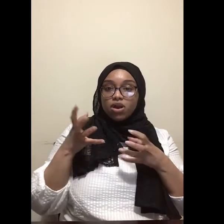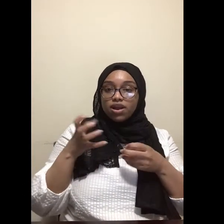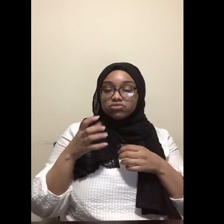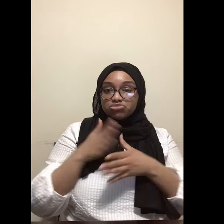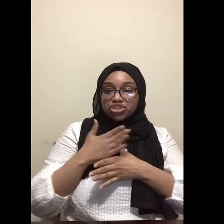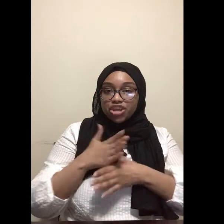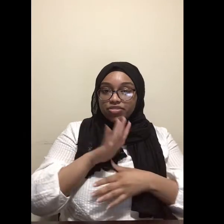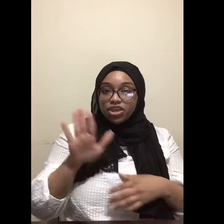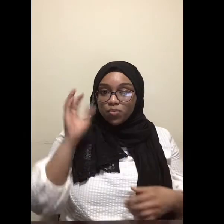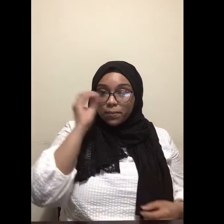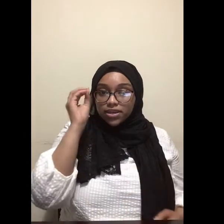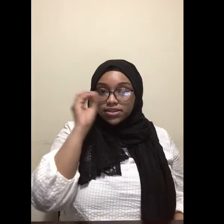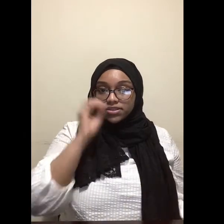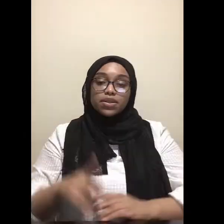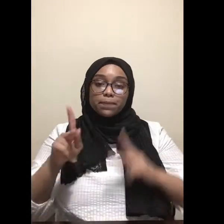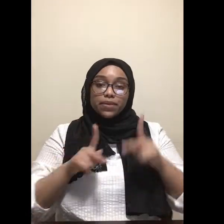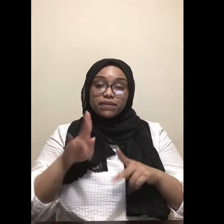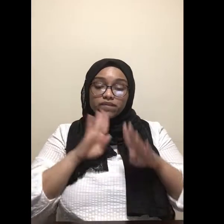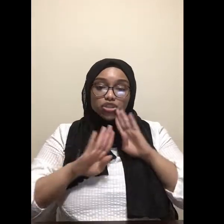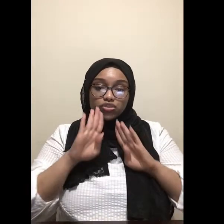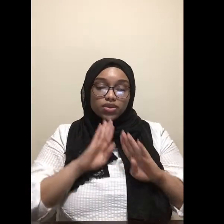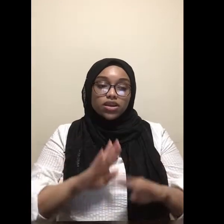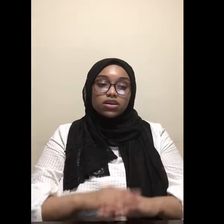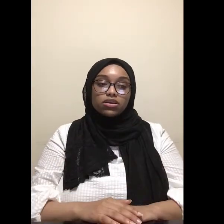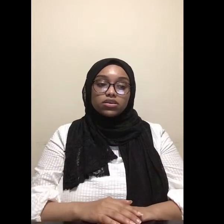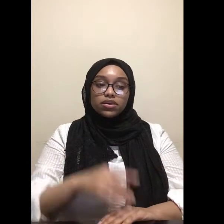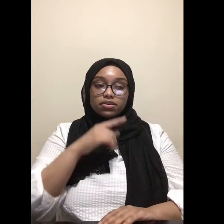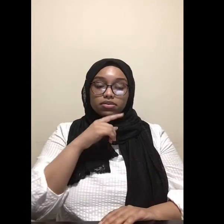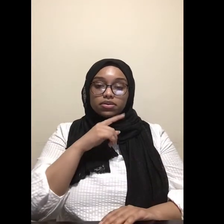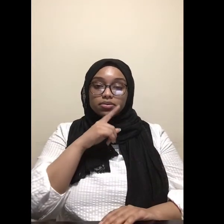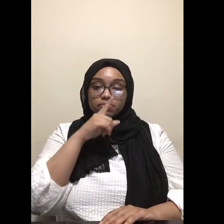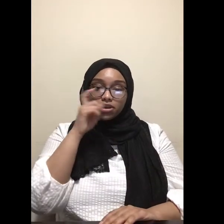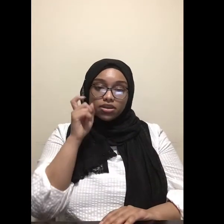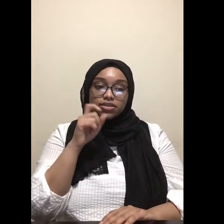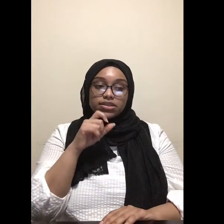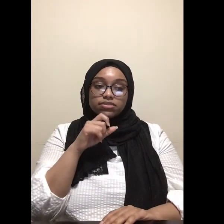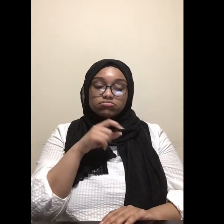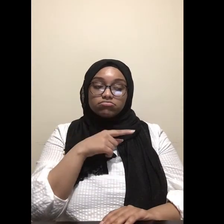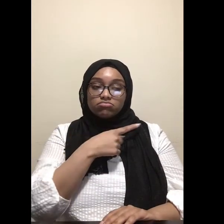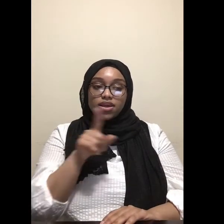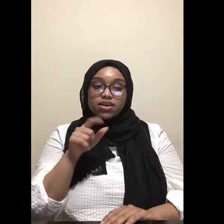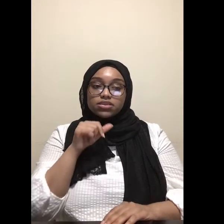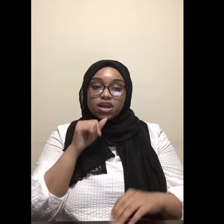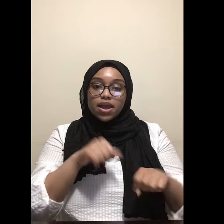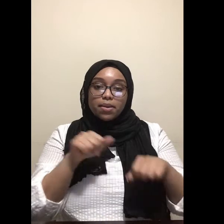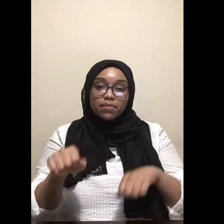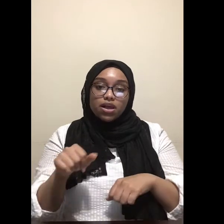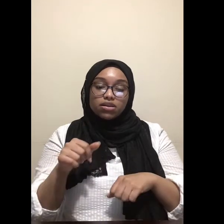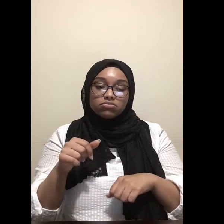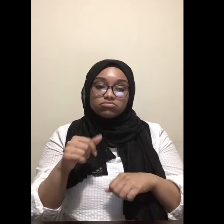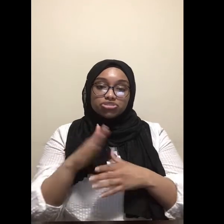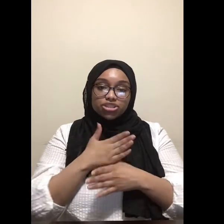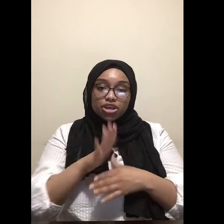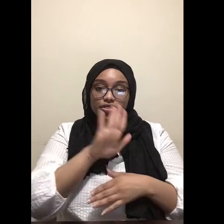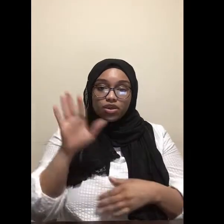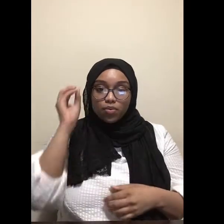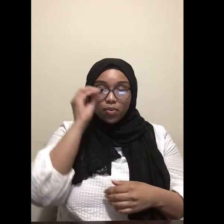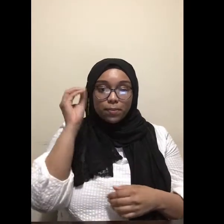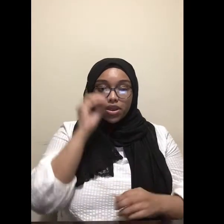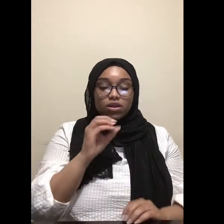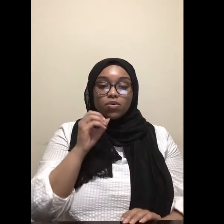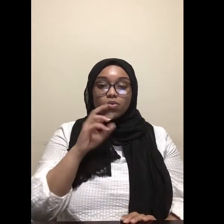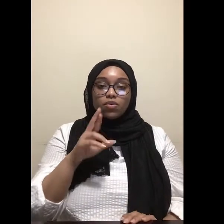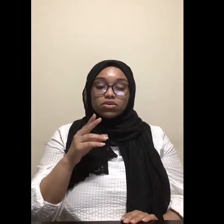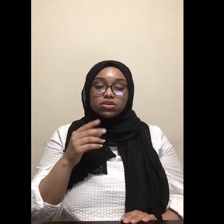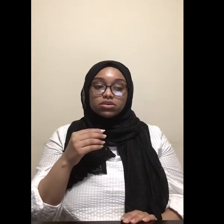their opinions, and it leaves, other people leave frustrated because they haven't been able to share their opinion